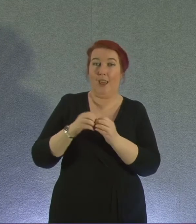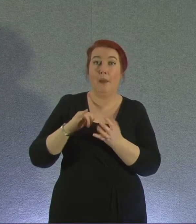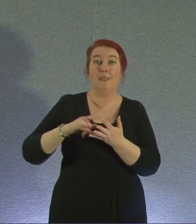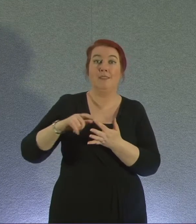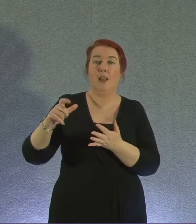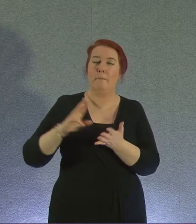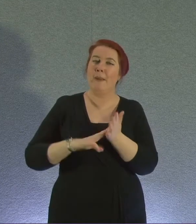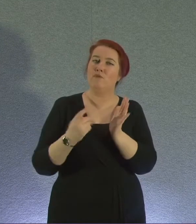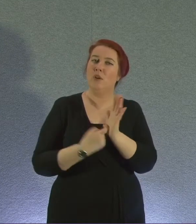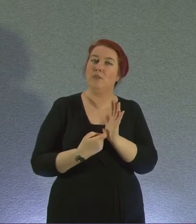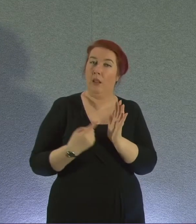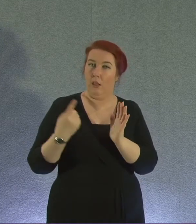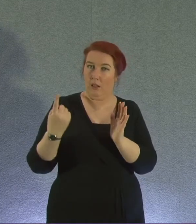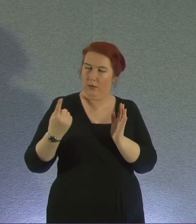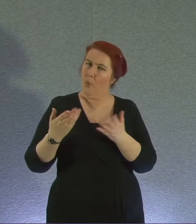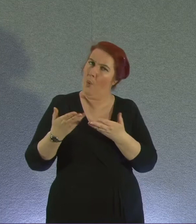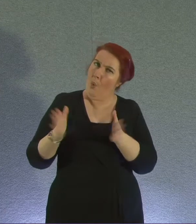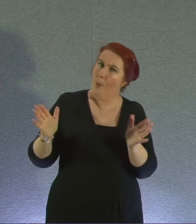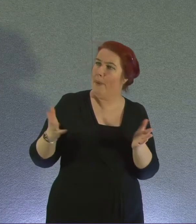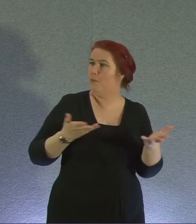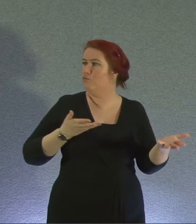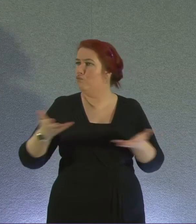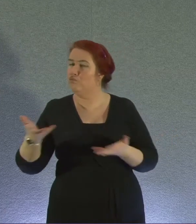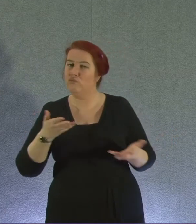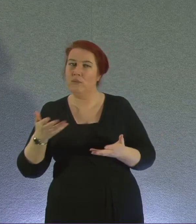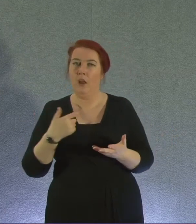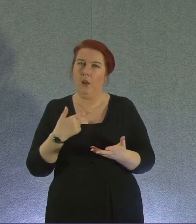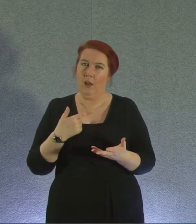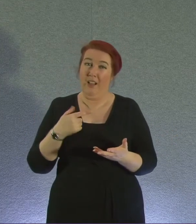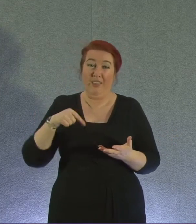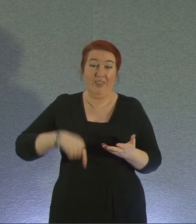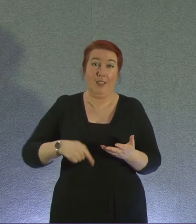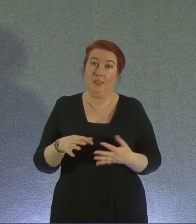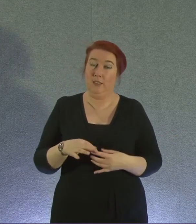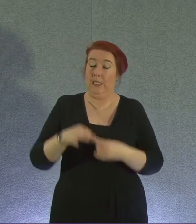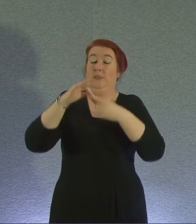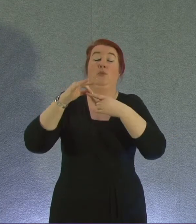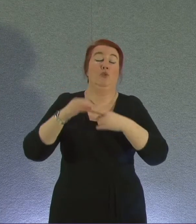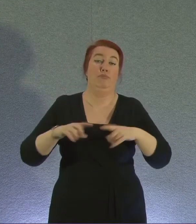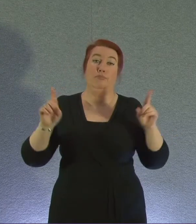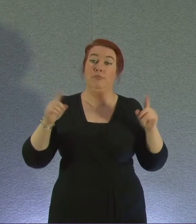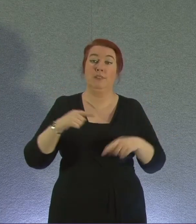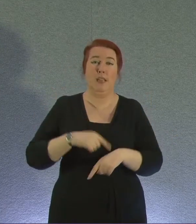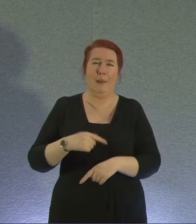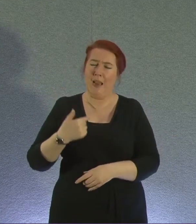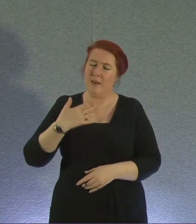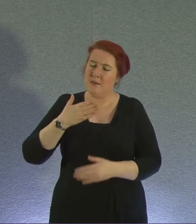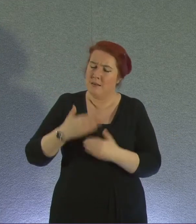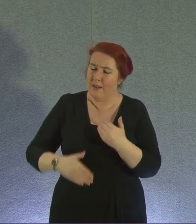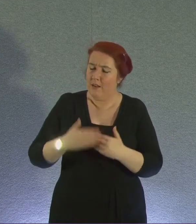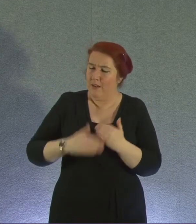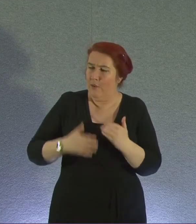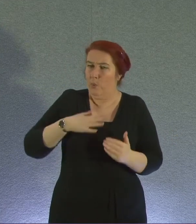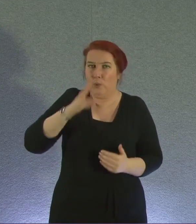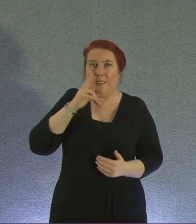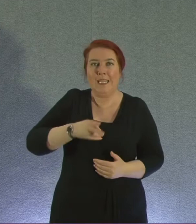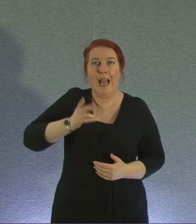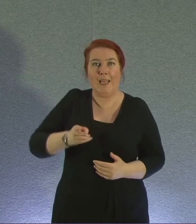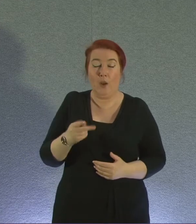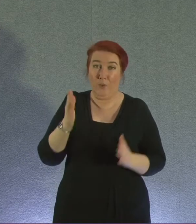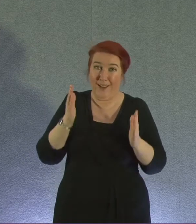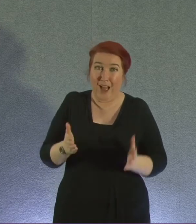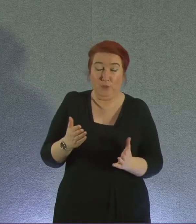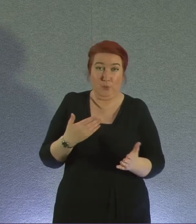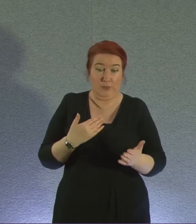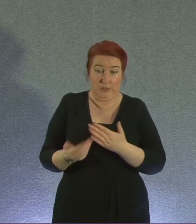the open way he has approached this. We are in exceptional times. I never want to see again a situation where we are having to deal with legislation